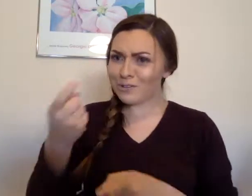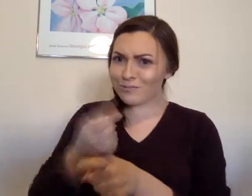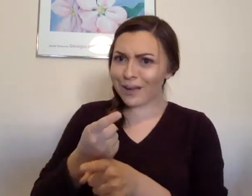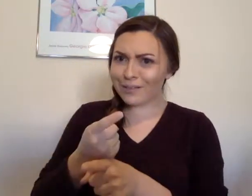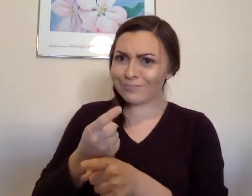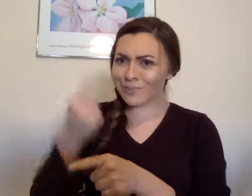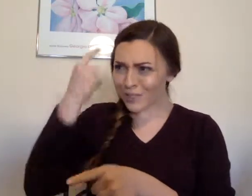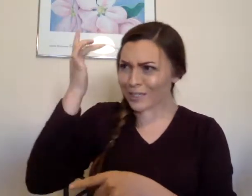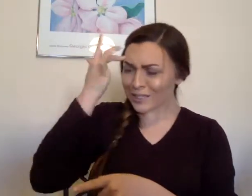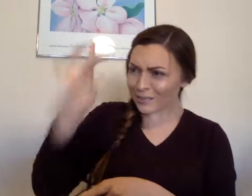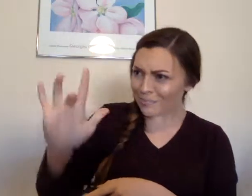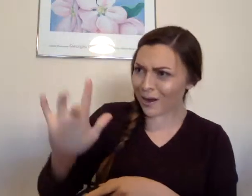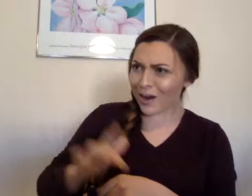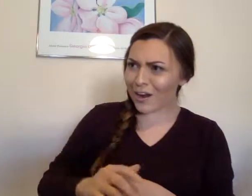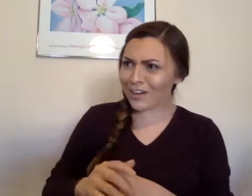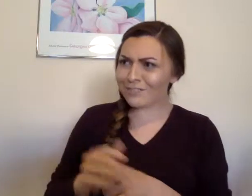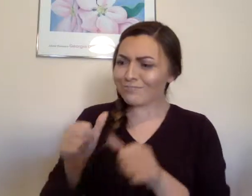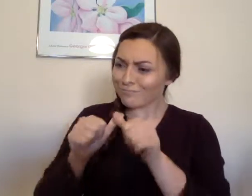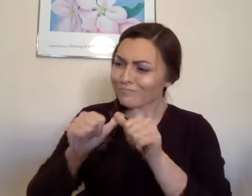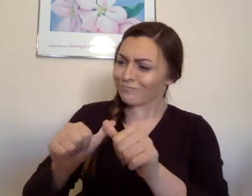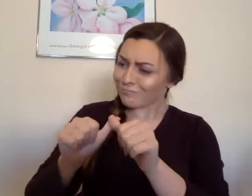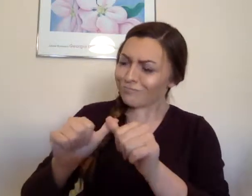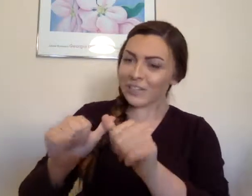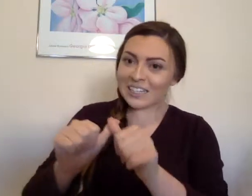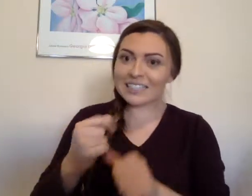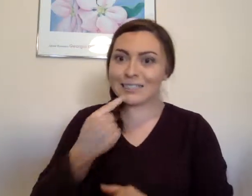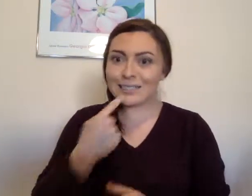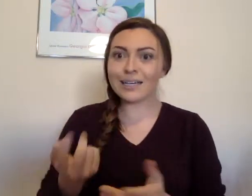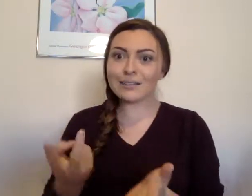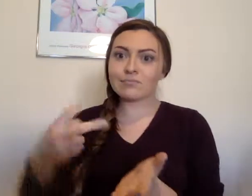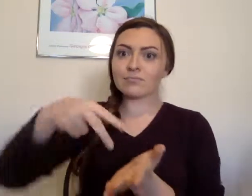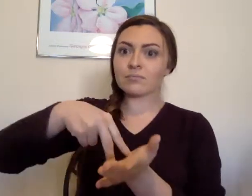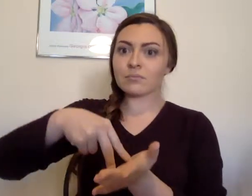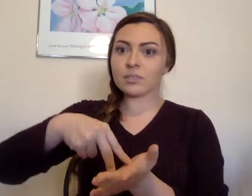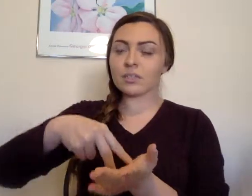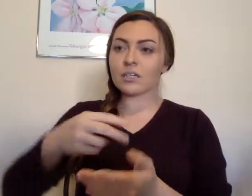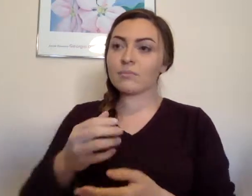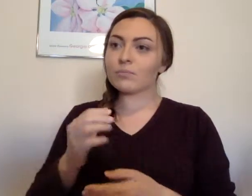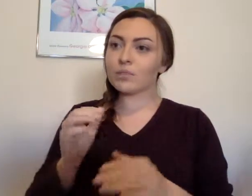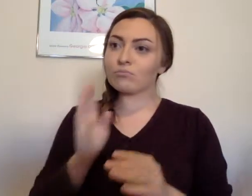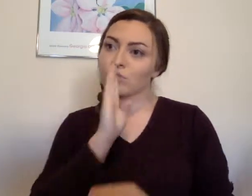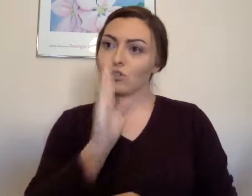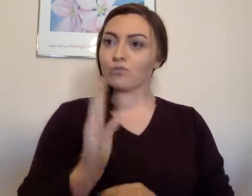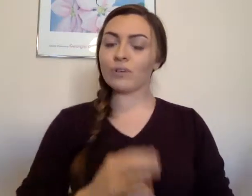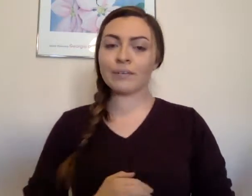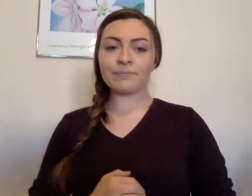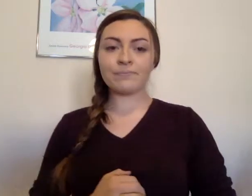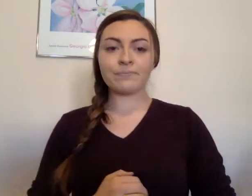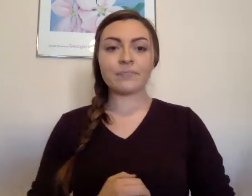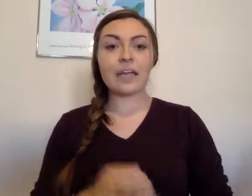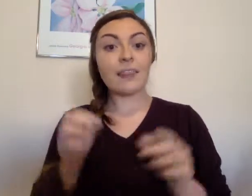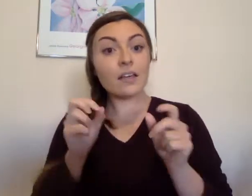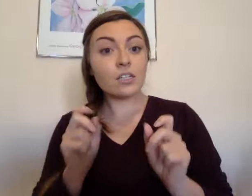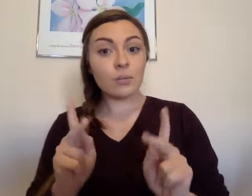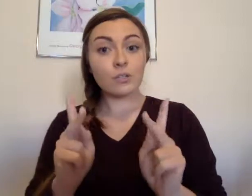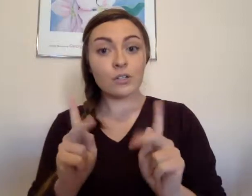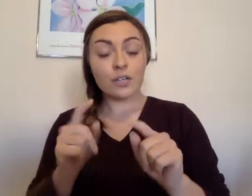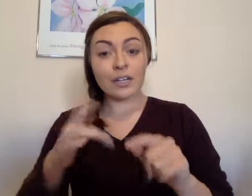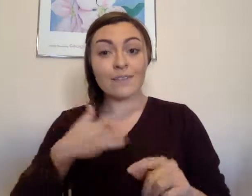smart. She kept telling us to sit up straight. But that is an opportunity to feel different on the inside of